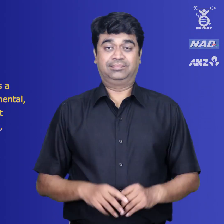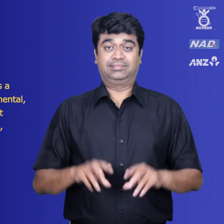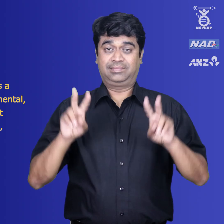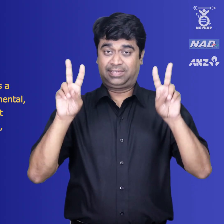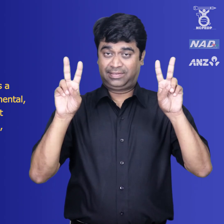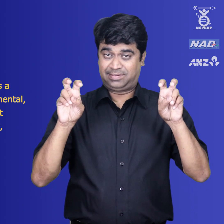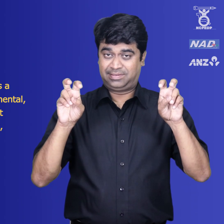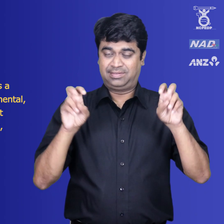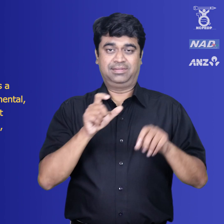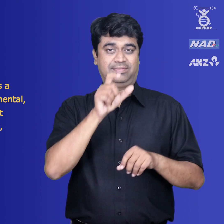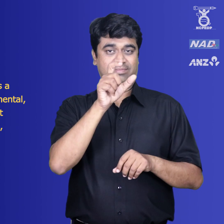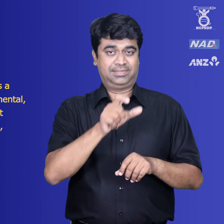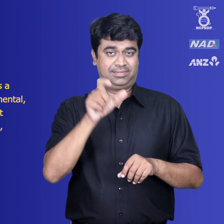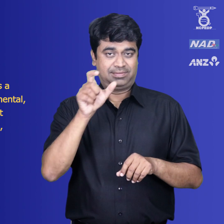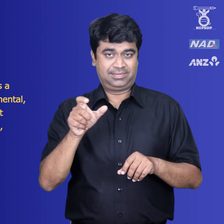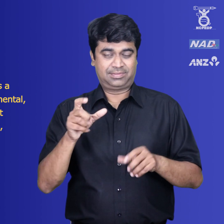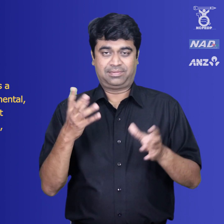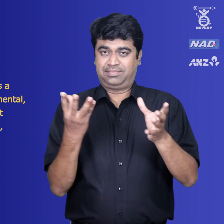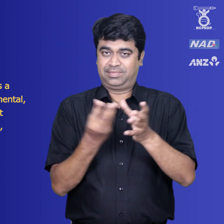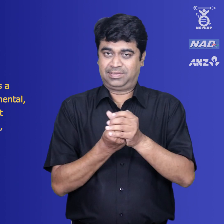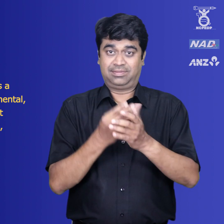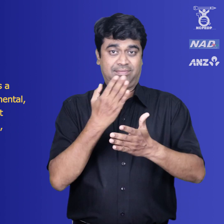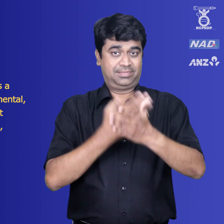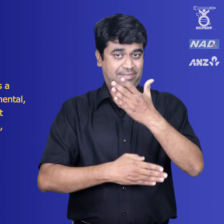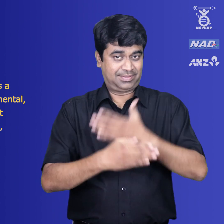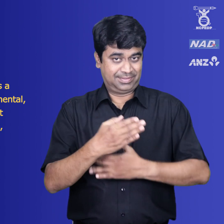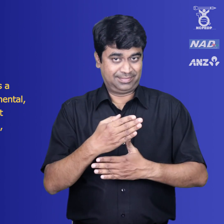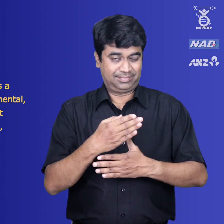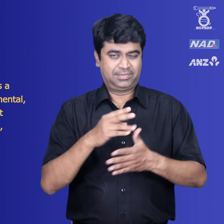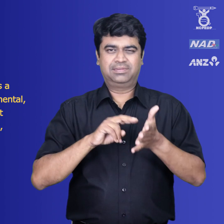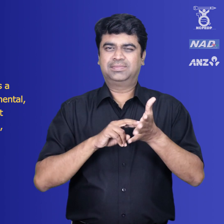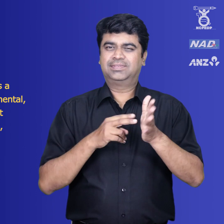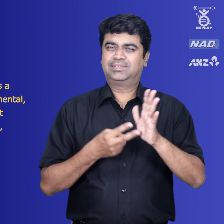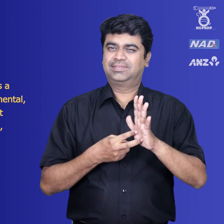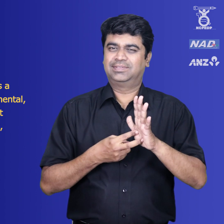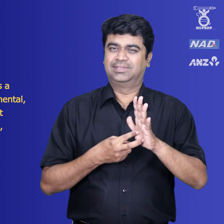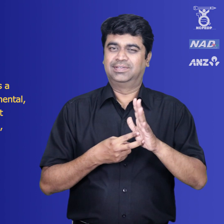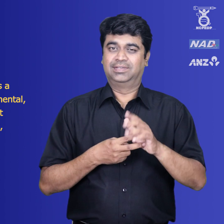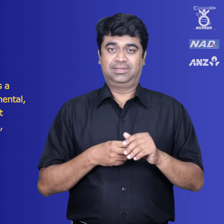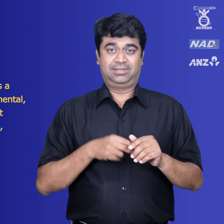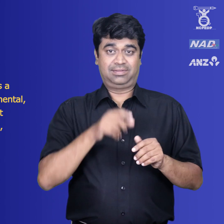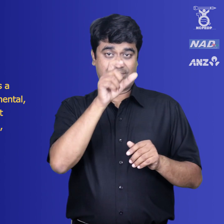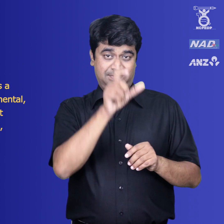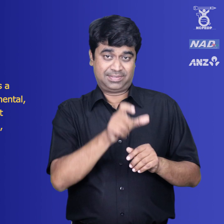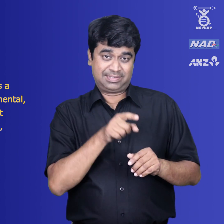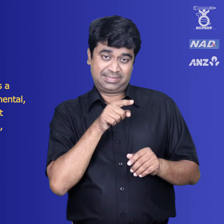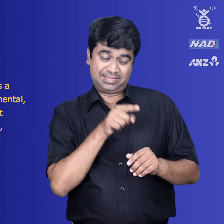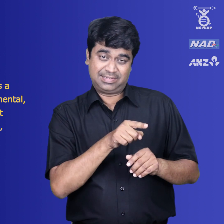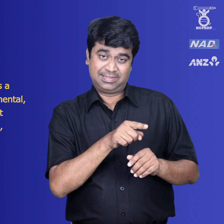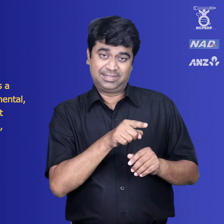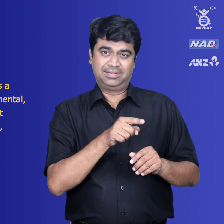authority. Person with disability means a person with long-term